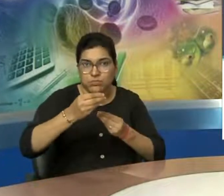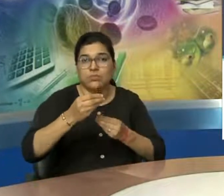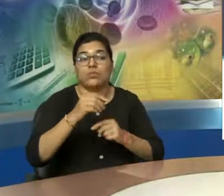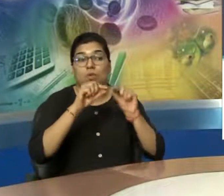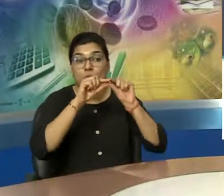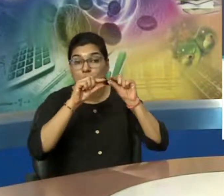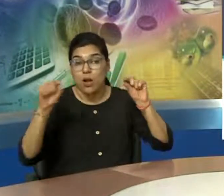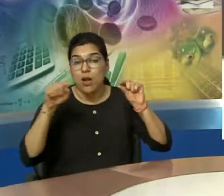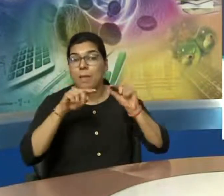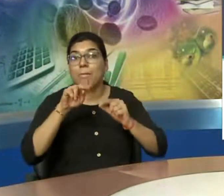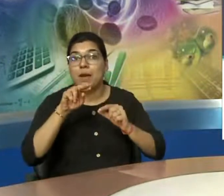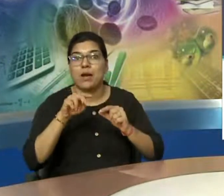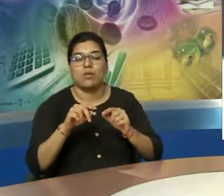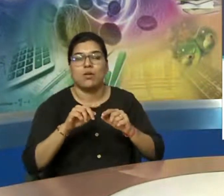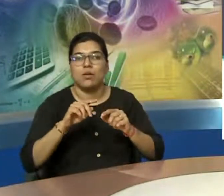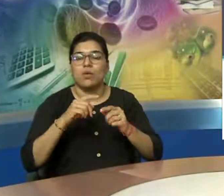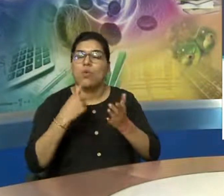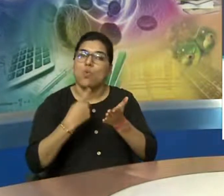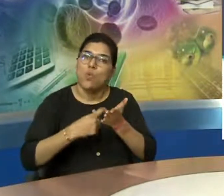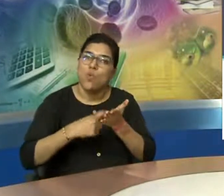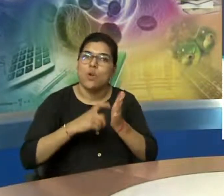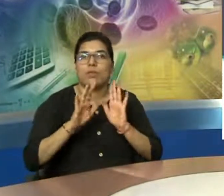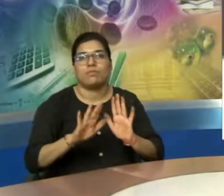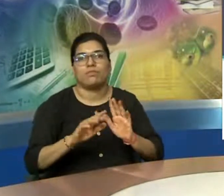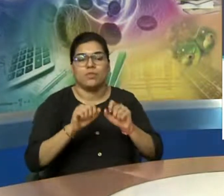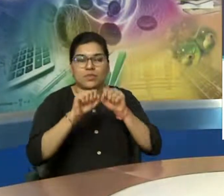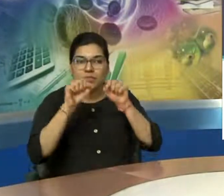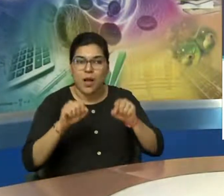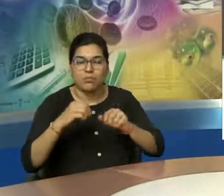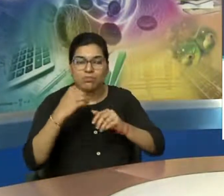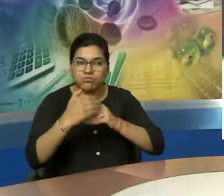This is the sign name of the lesson.